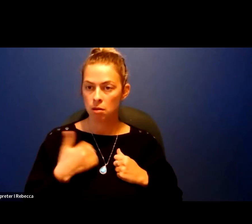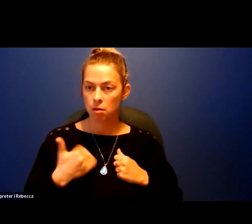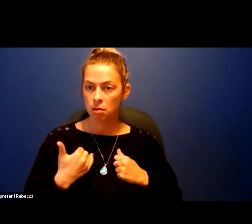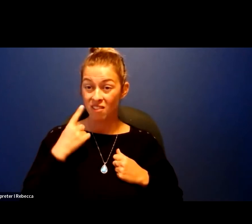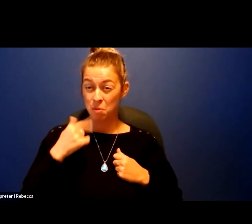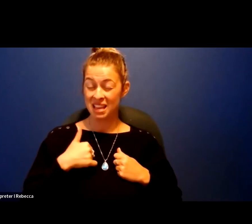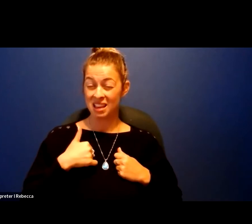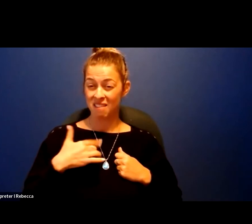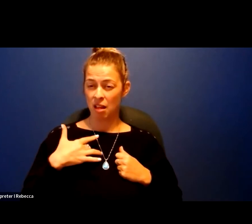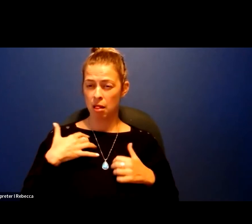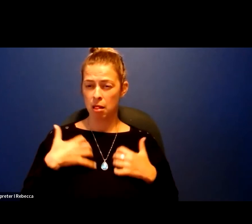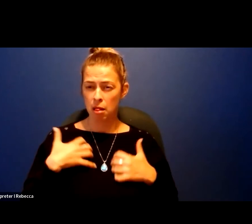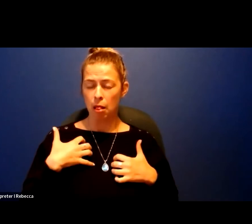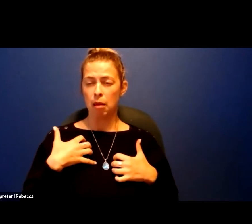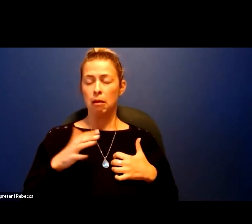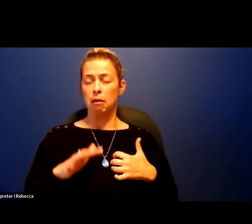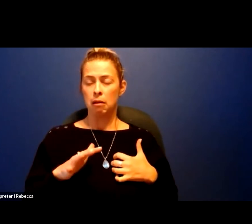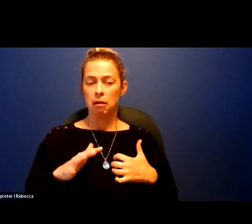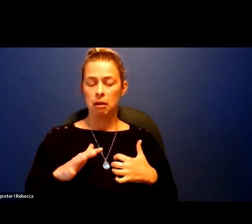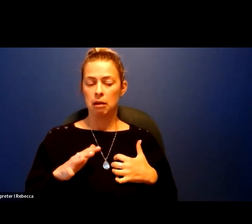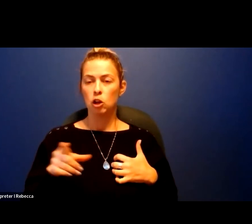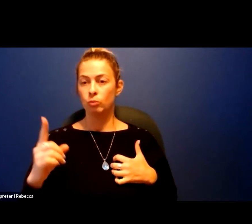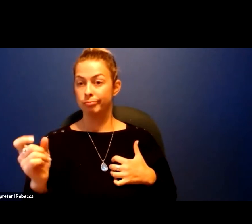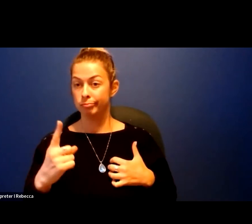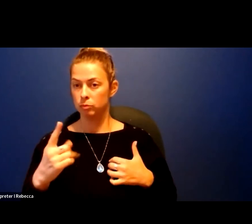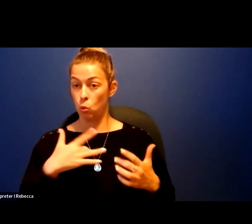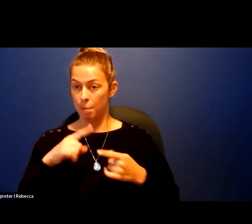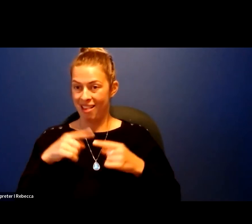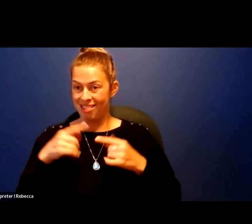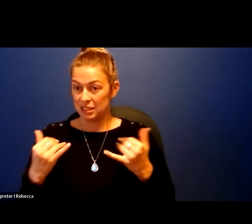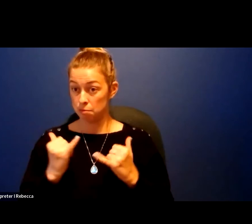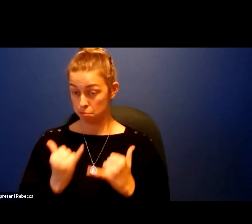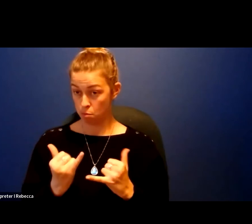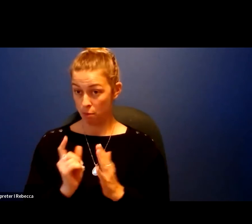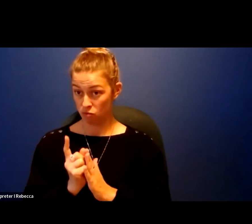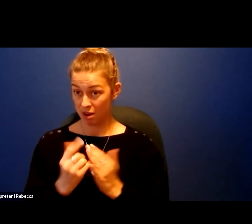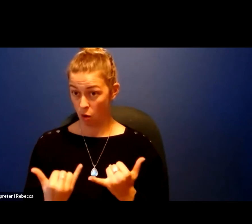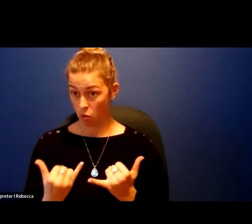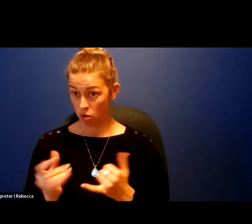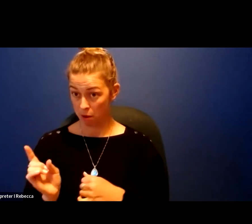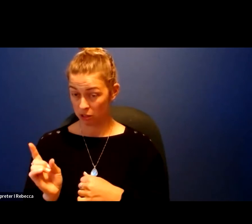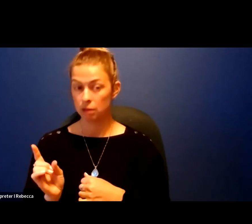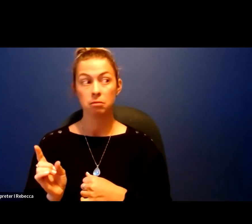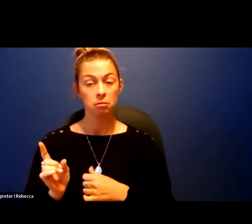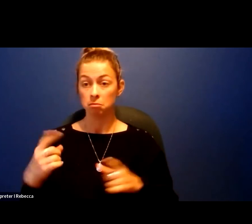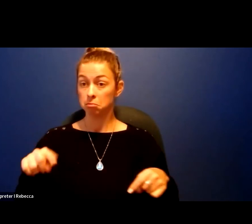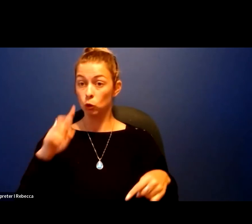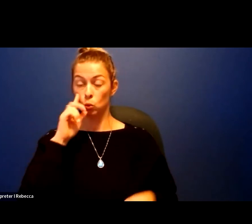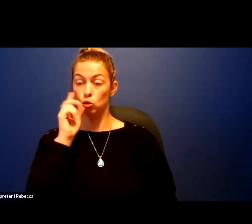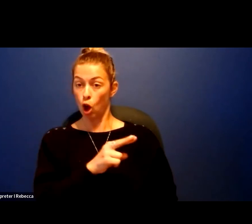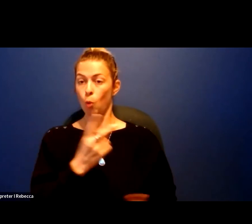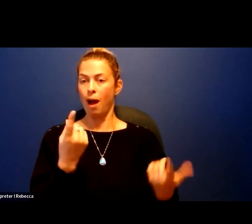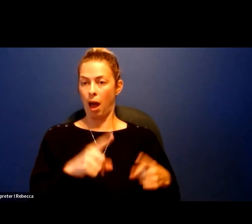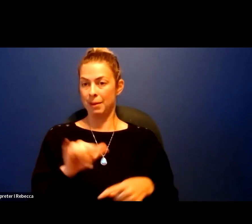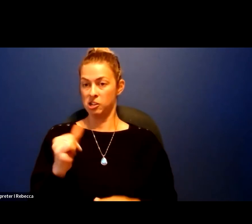when we talk about, are we worried about this minute or this moment in democracy right now, is we all saw what happened on January